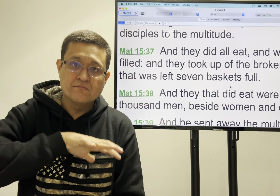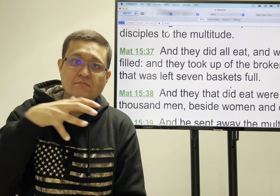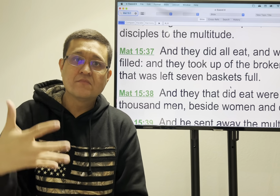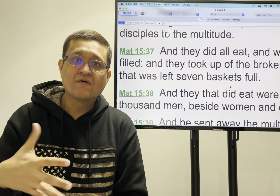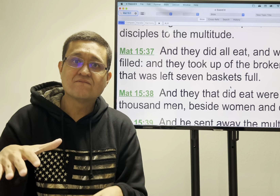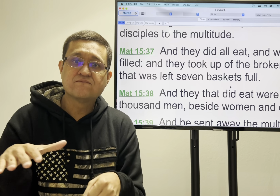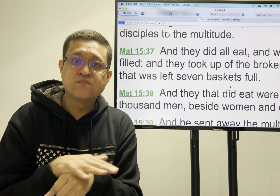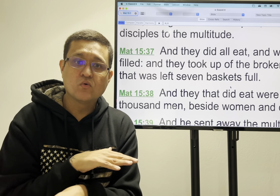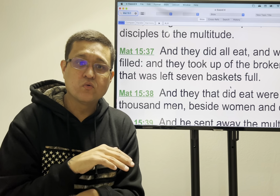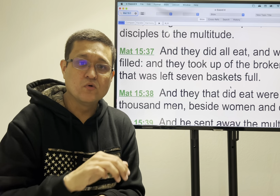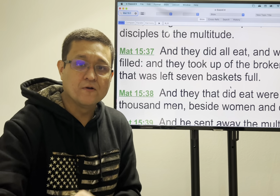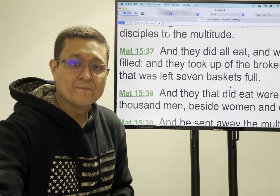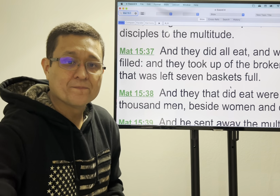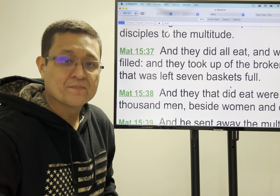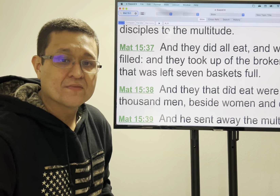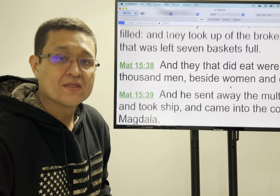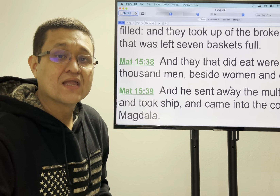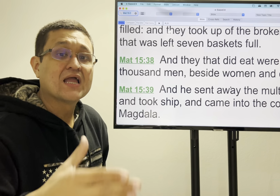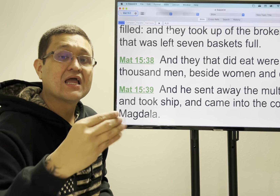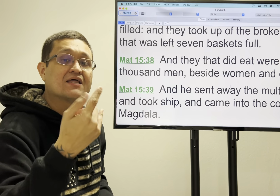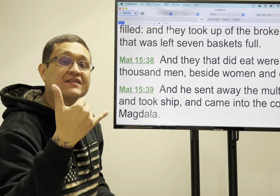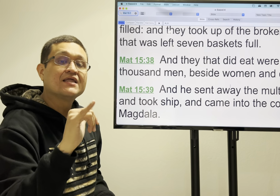How big were the baskets? We really don't know, but it says they were full.